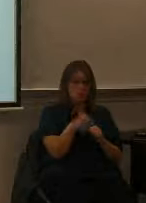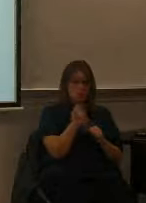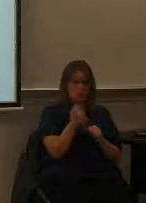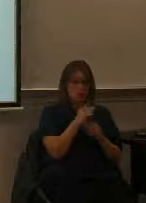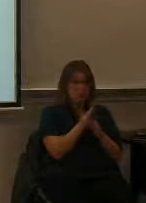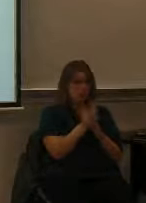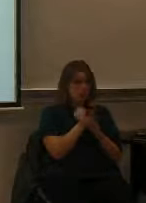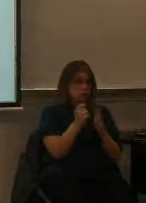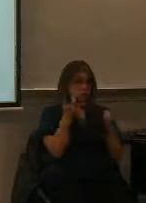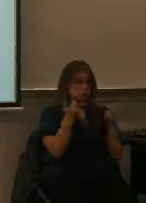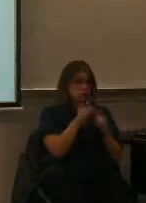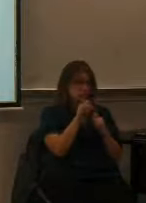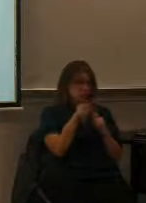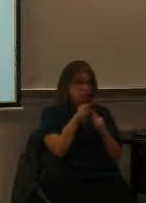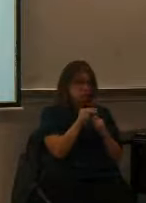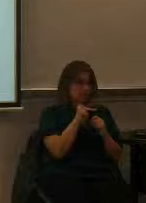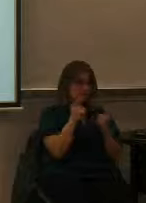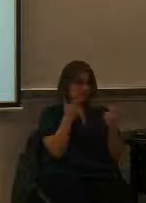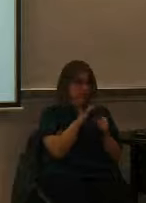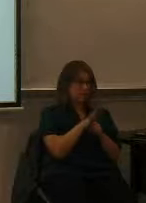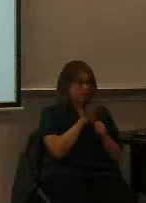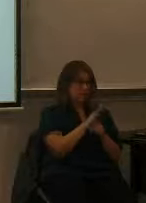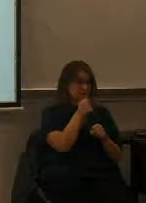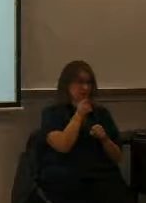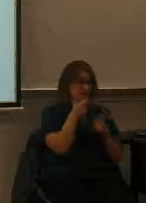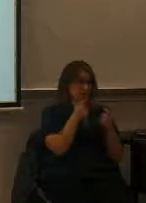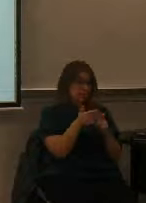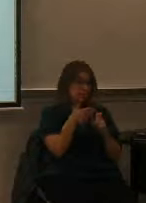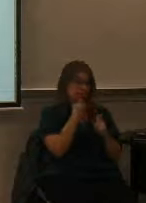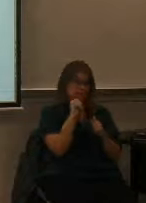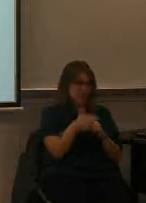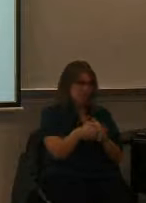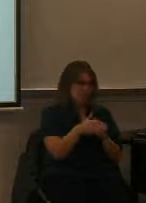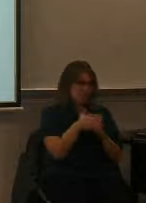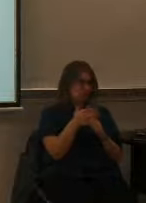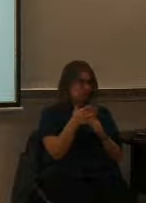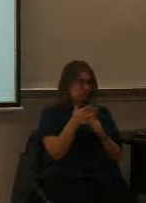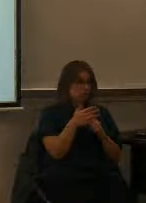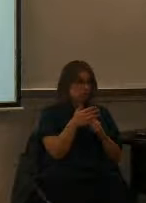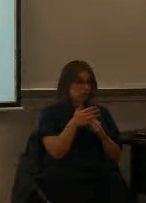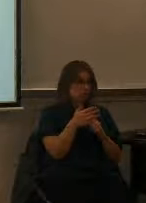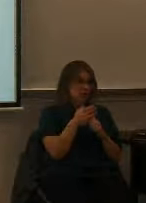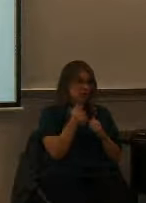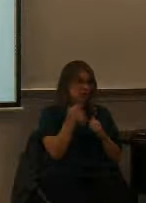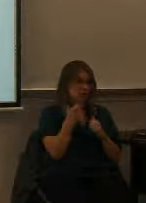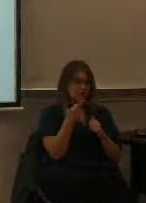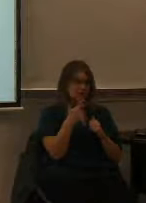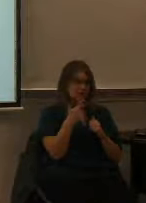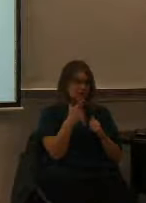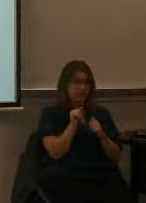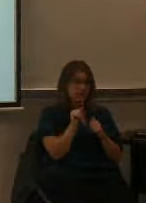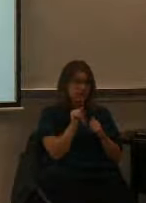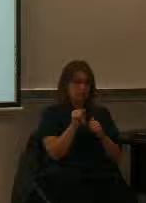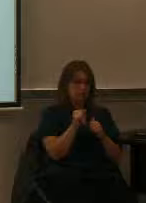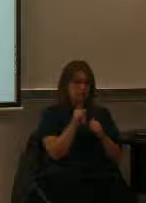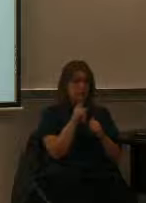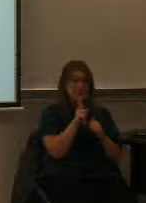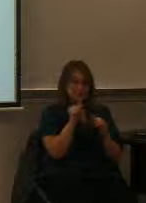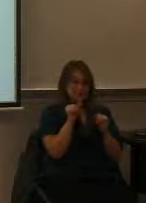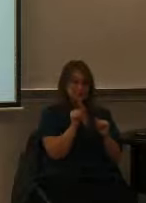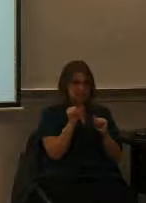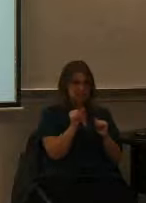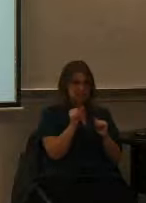big. So the zooplankton that are big enough to really handle big stuff aren't there. And the algae that is able